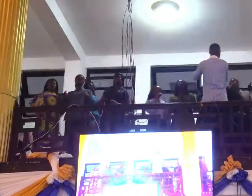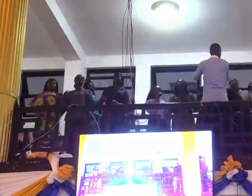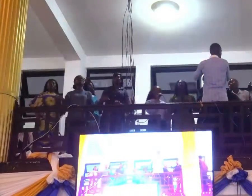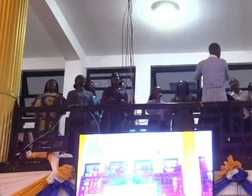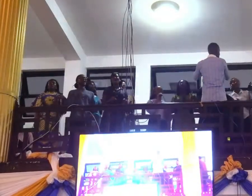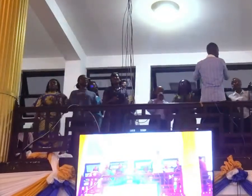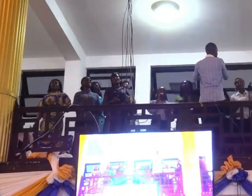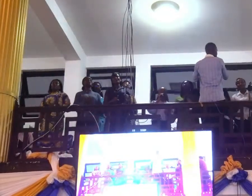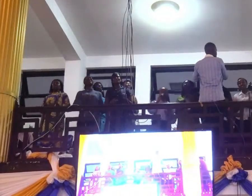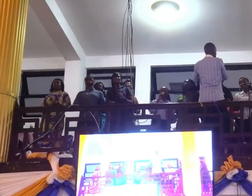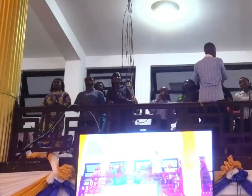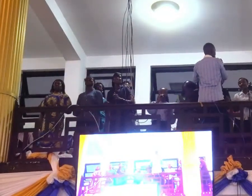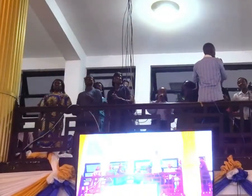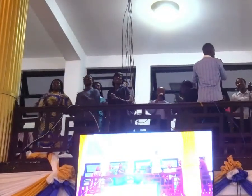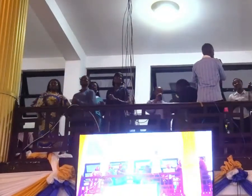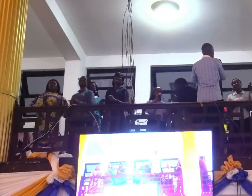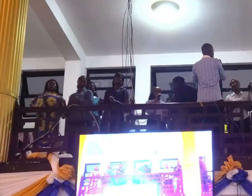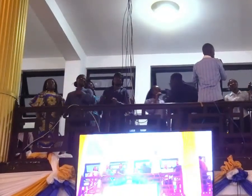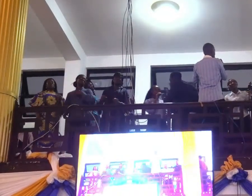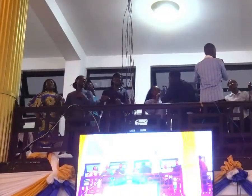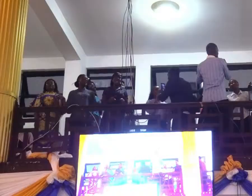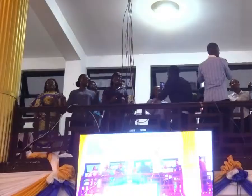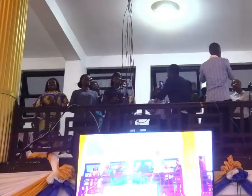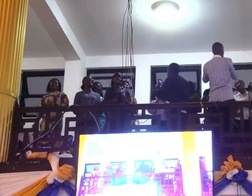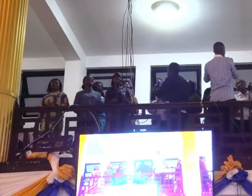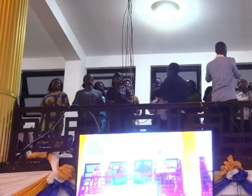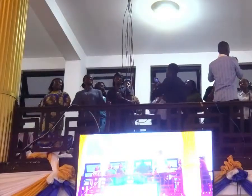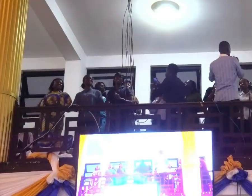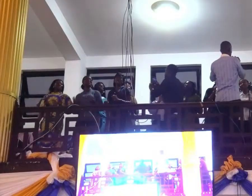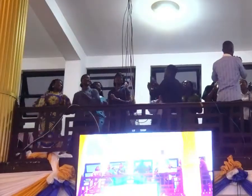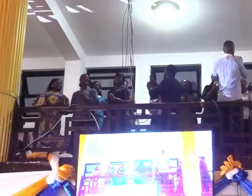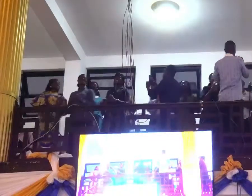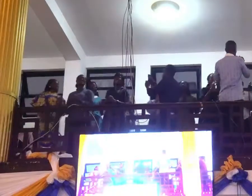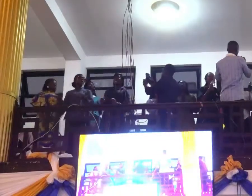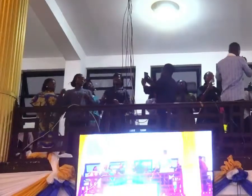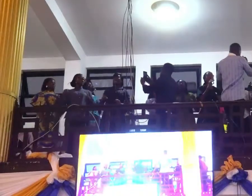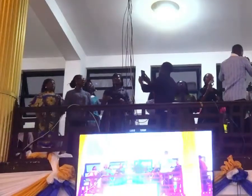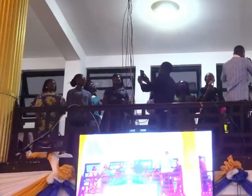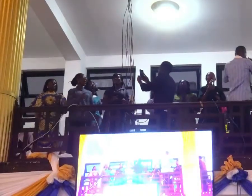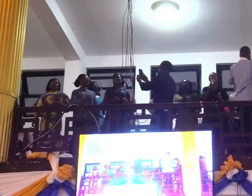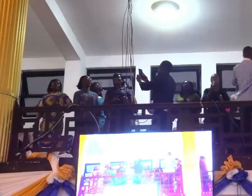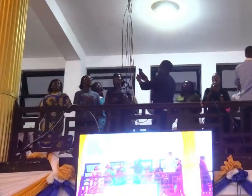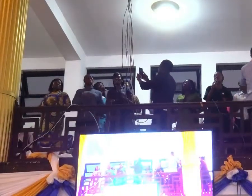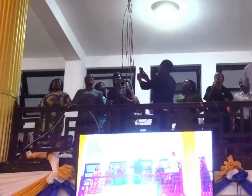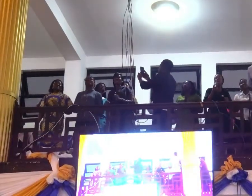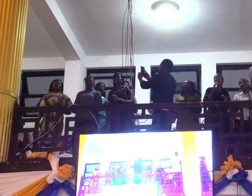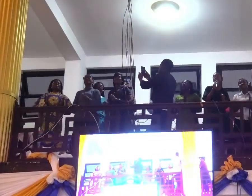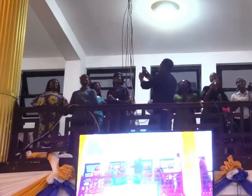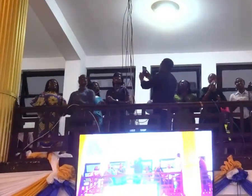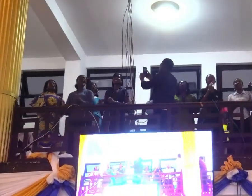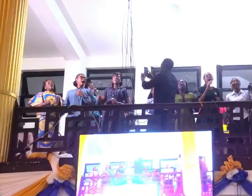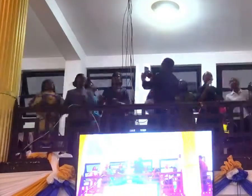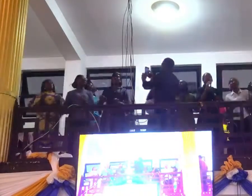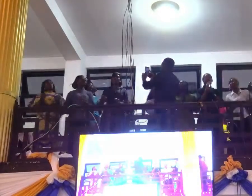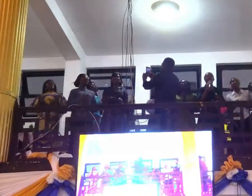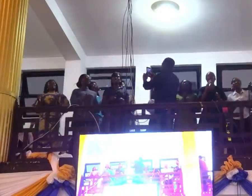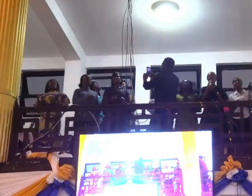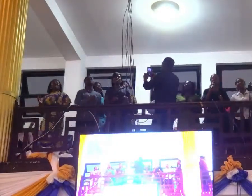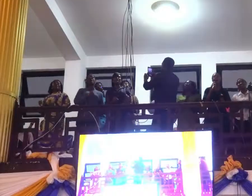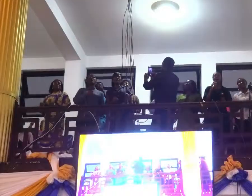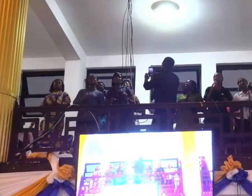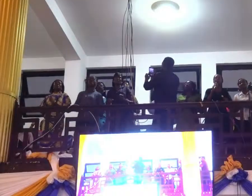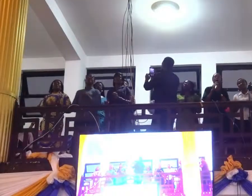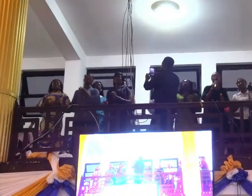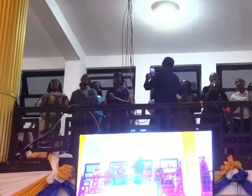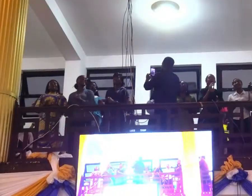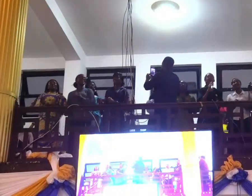south, you are God, there's no doubt. From the east to the west, oh my Lord, you're the best. I will lift